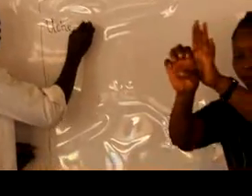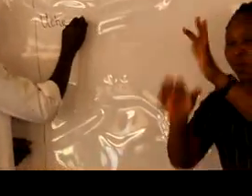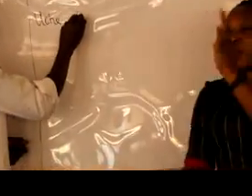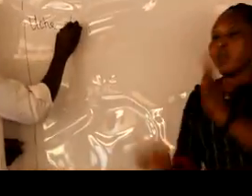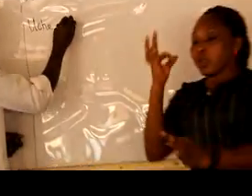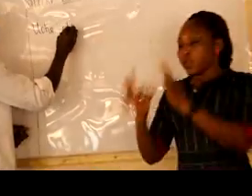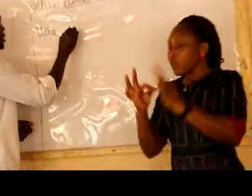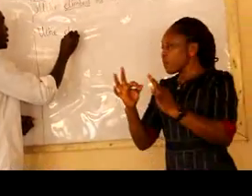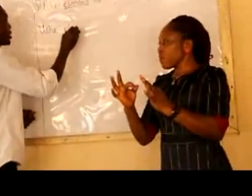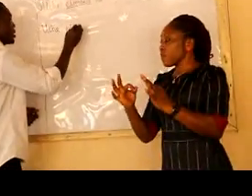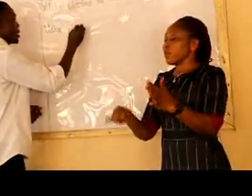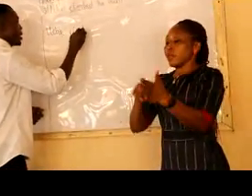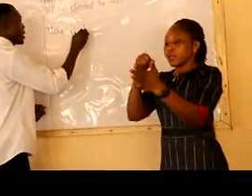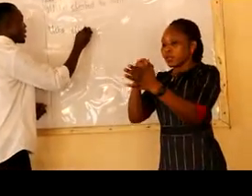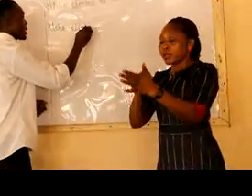Uche